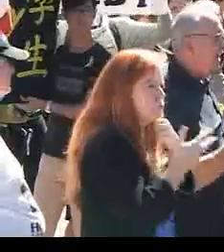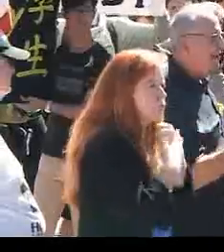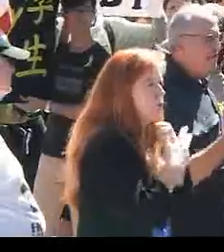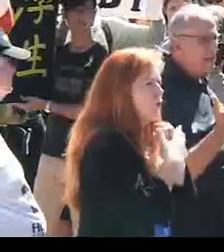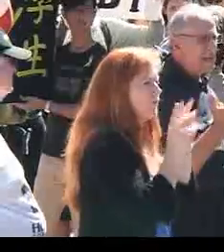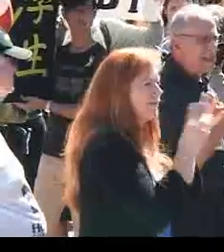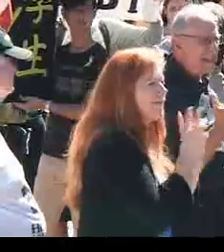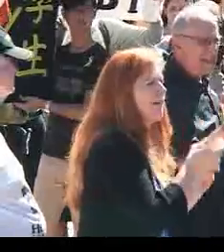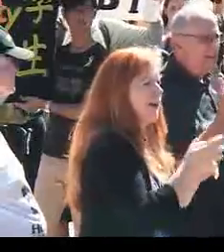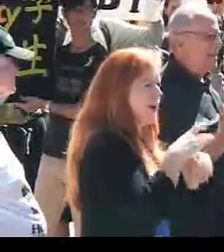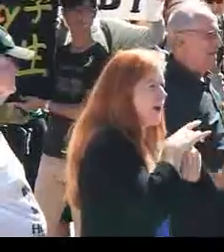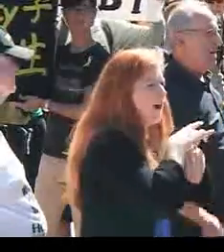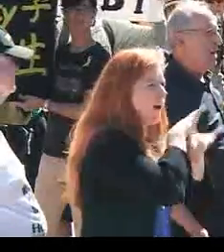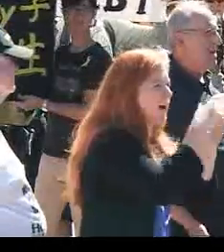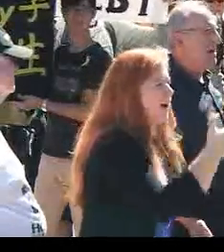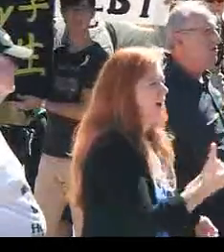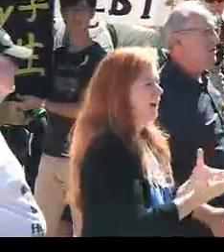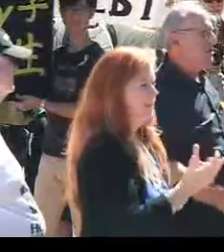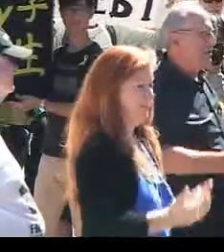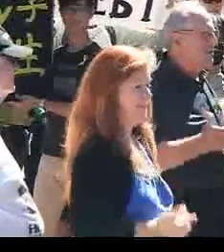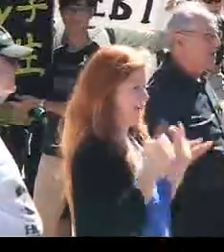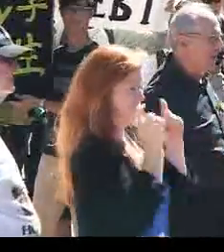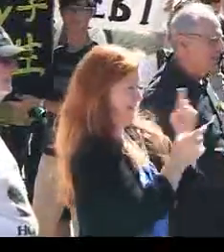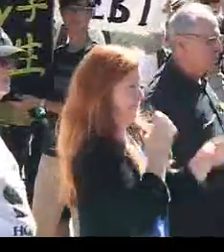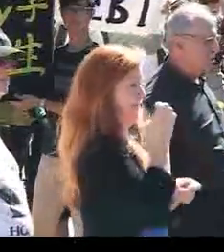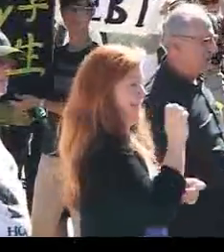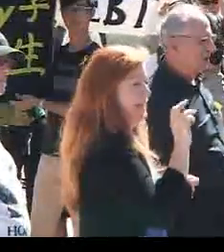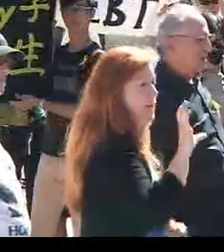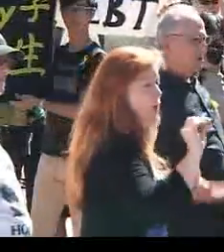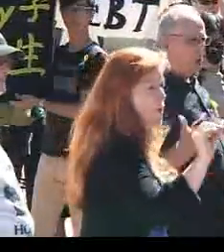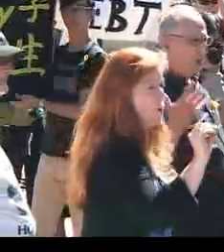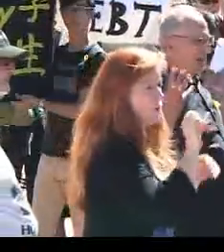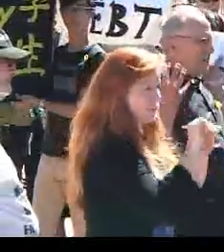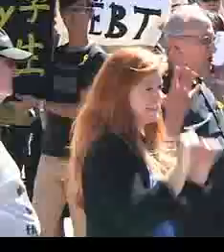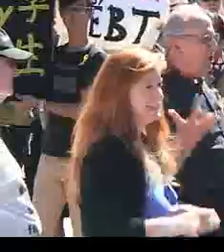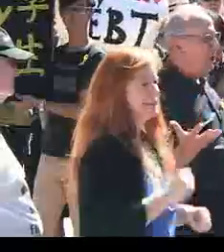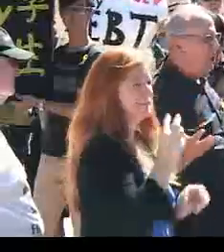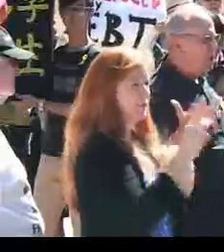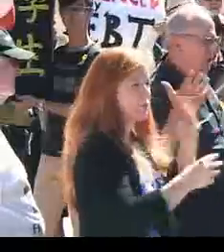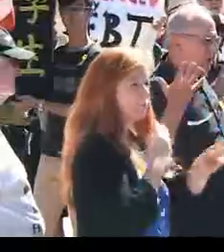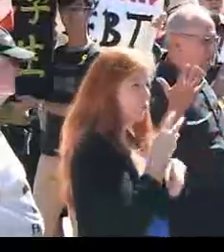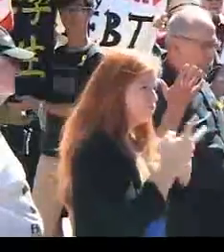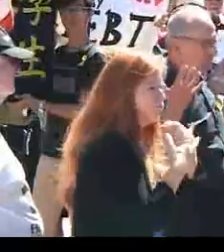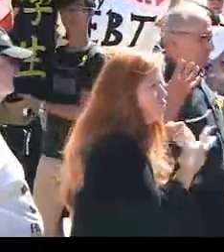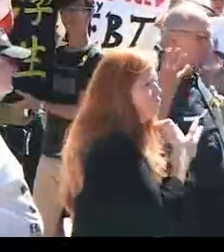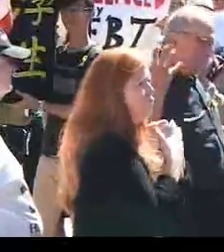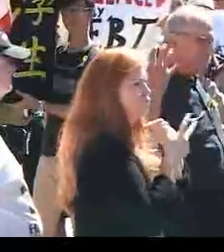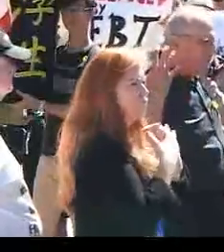the life-giving ecosystems of the world. So we have a huge,